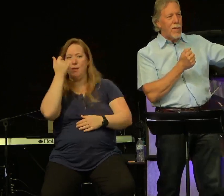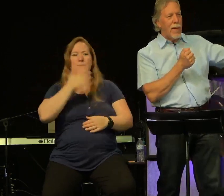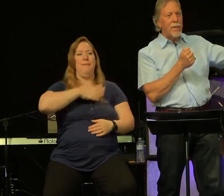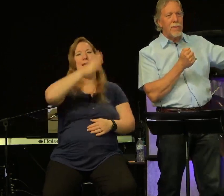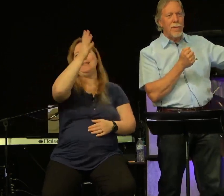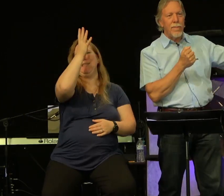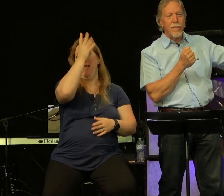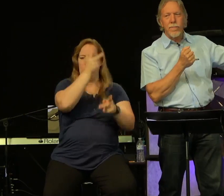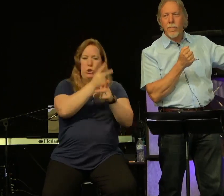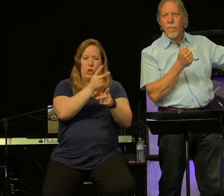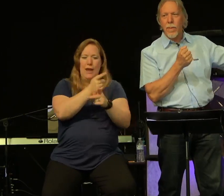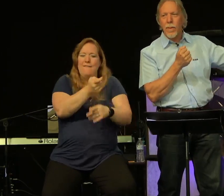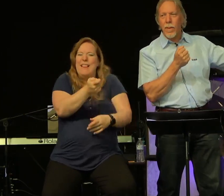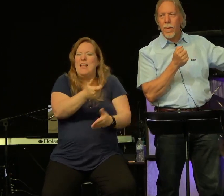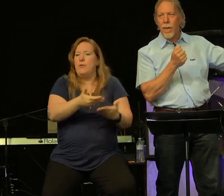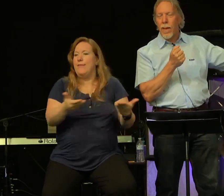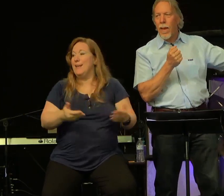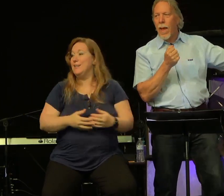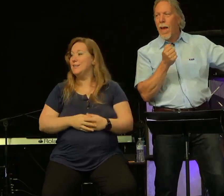little things.